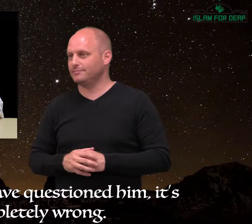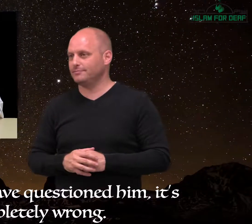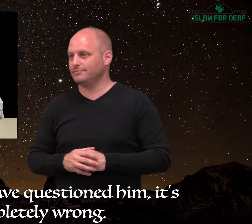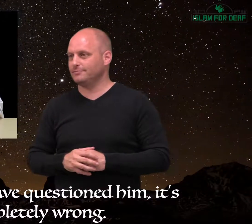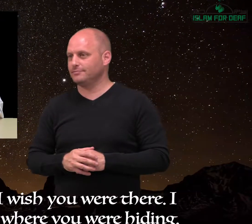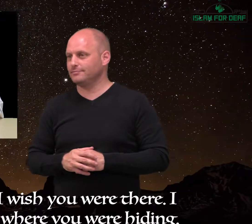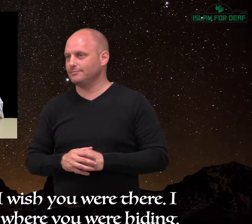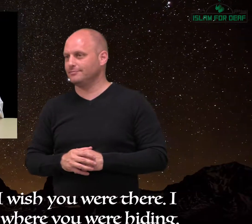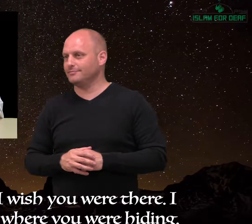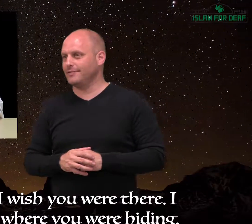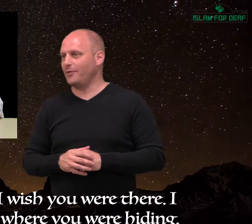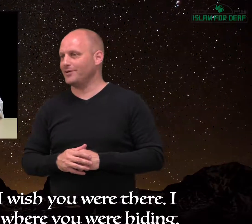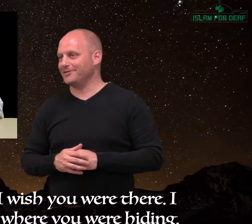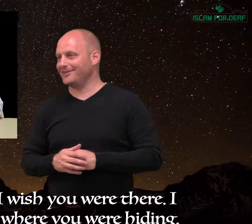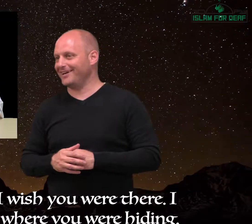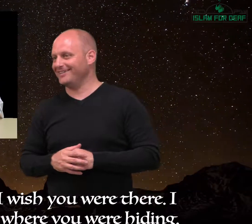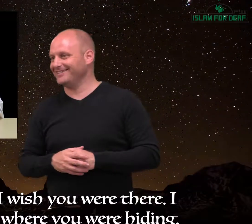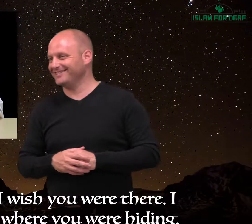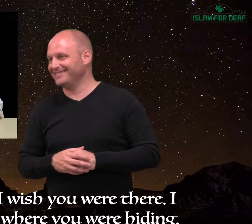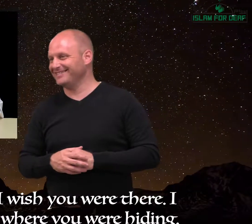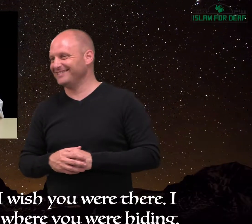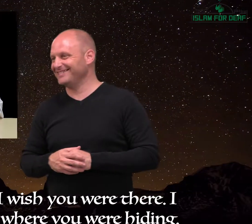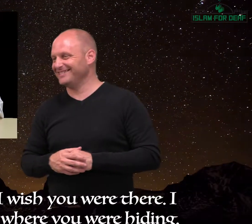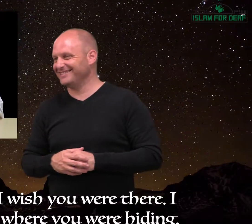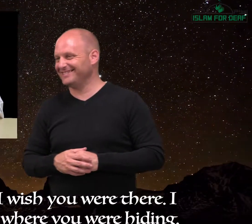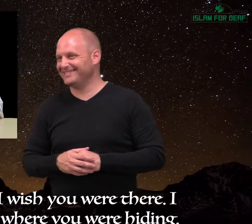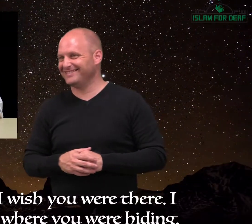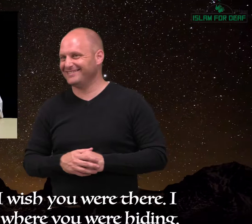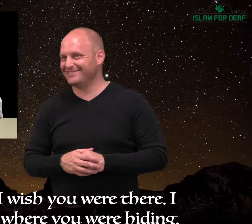this is completely wrong. I wish you were there.